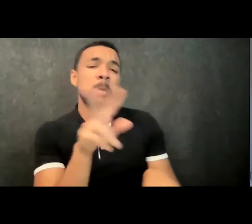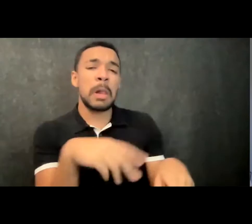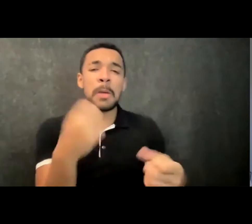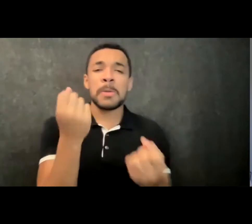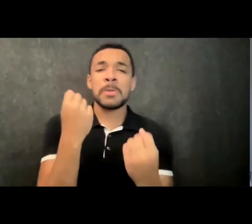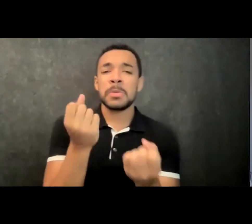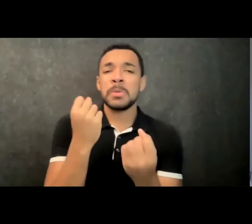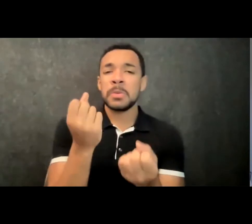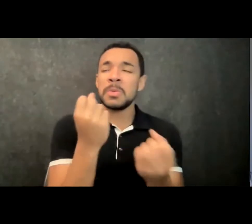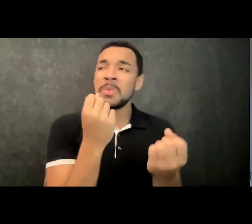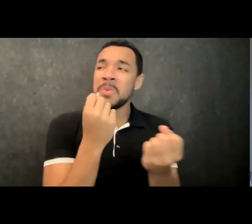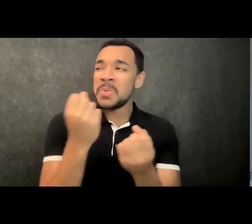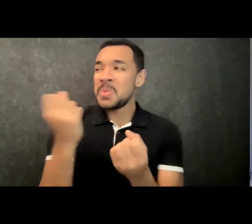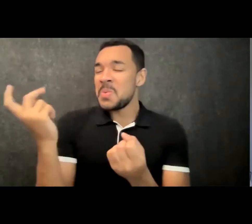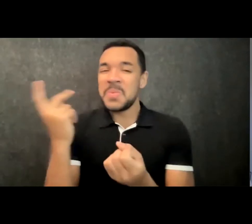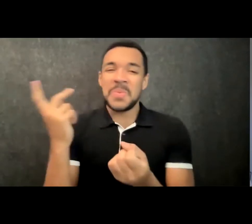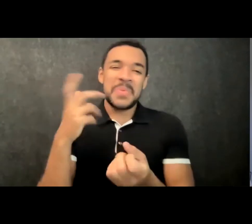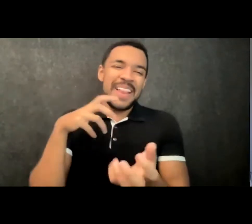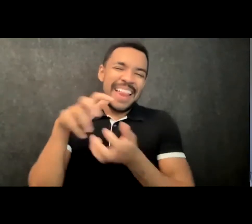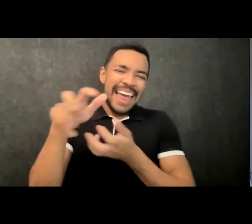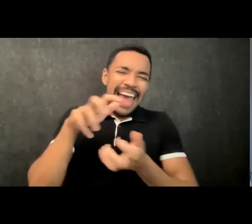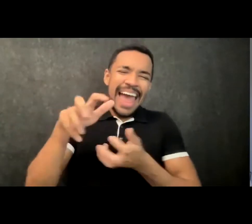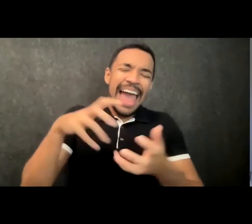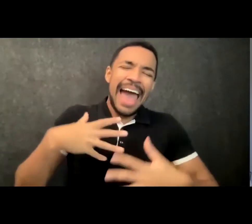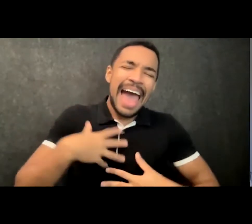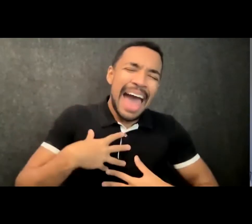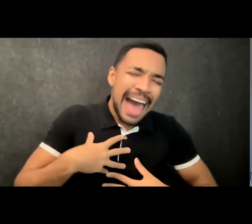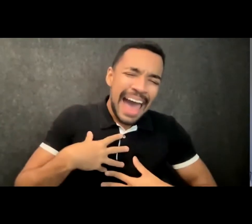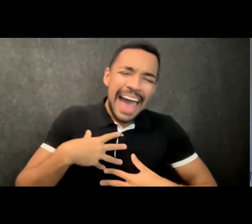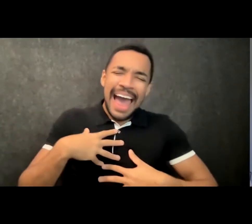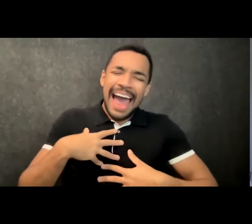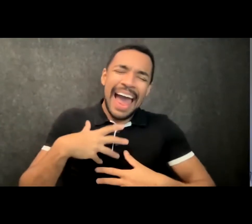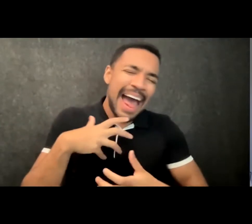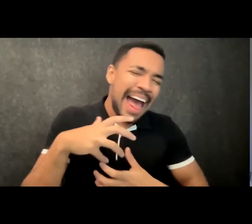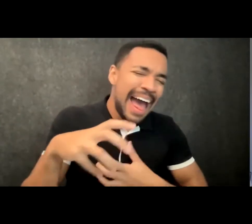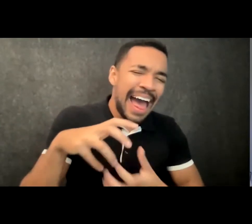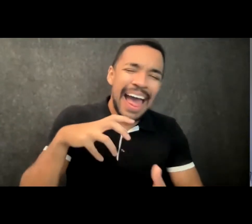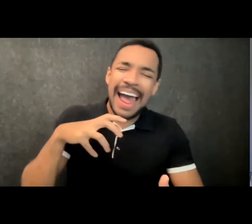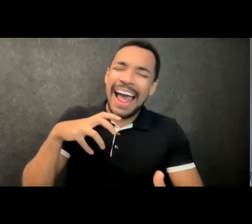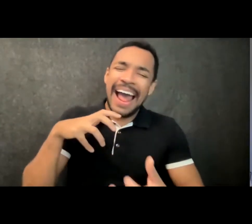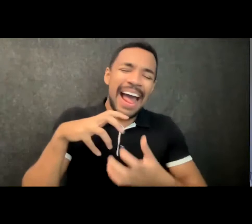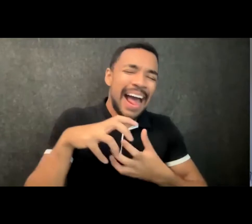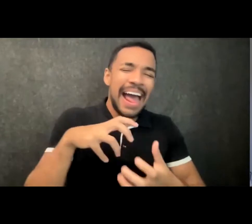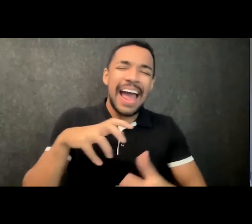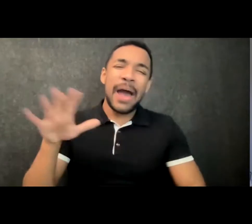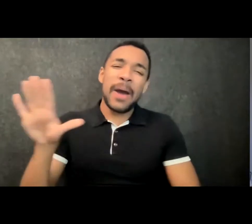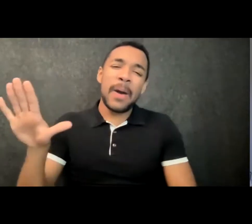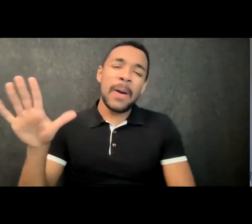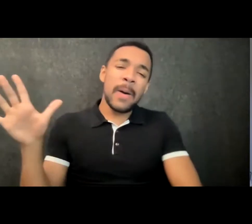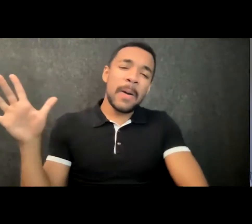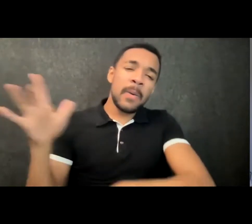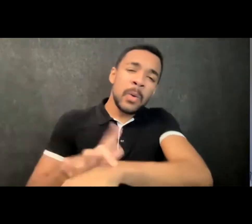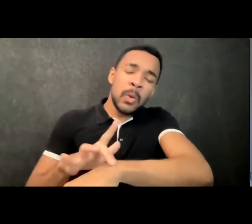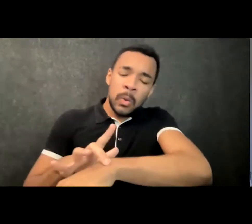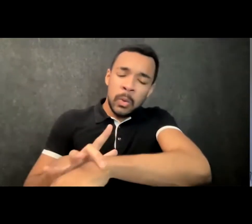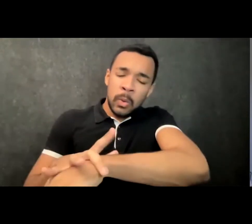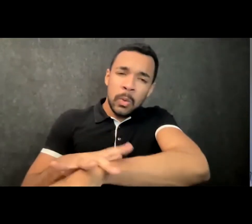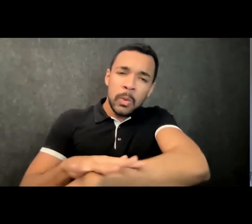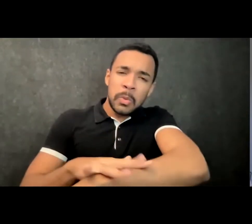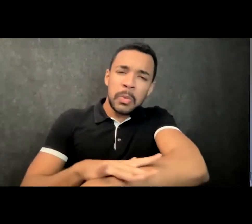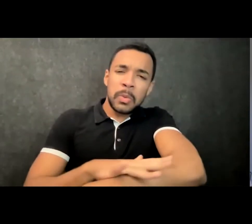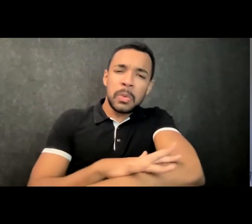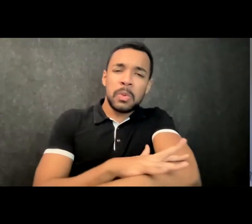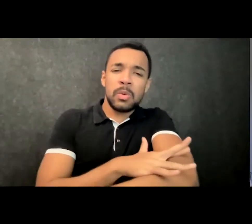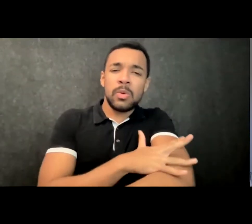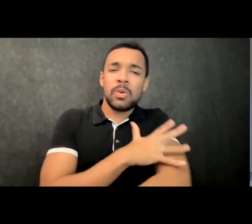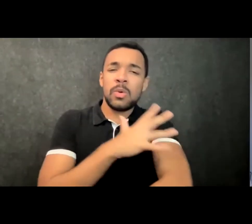living laughter, ready to upchuck my gravitas, your palm on my neck, your love, a root that